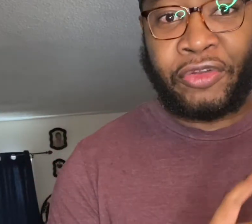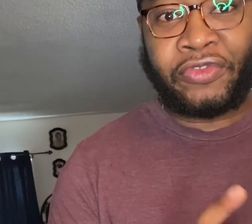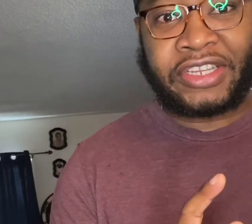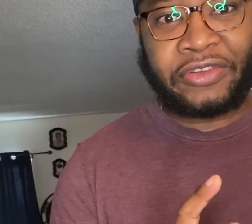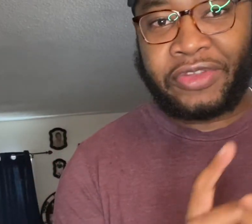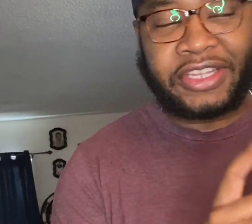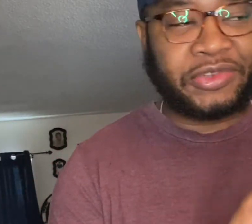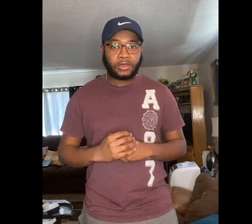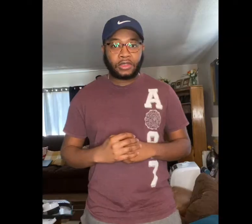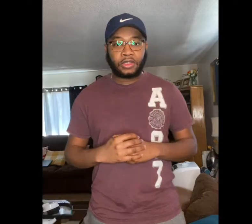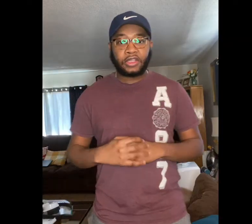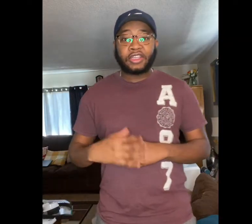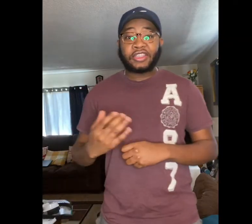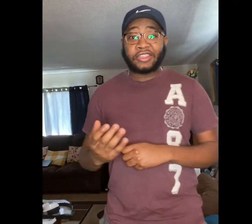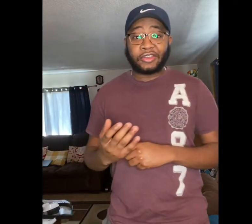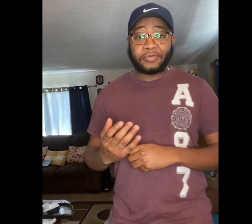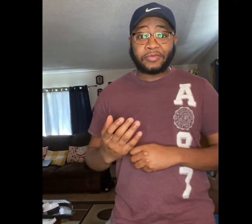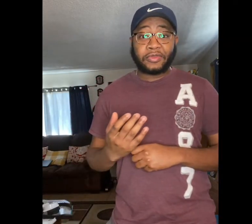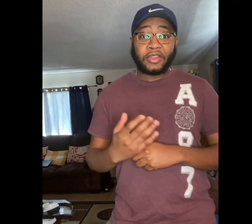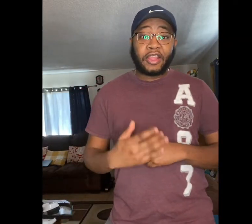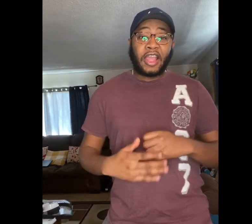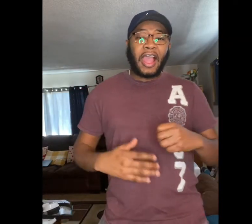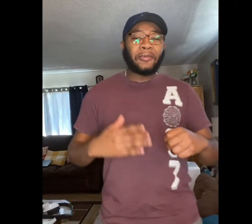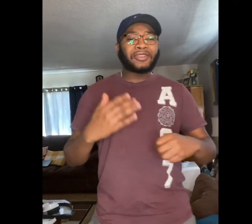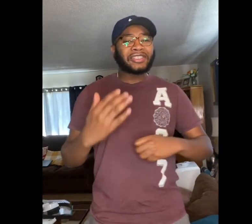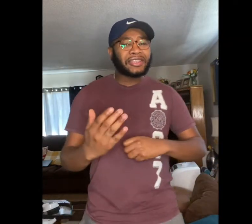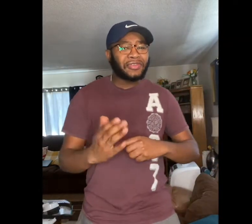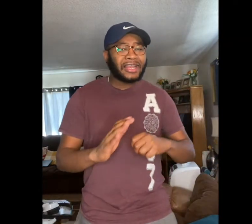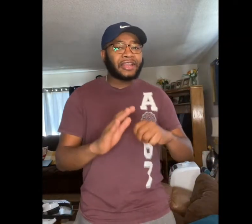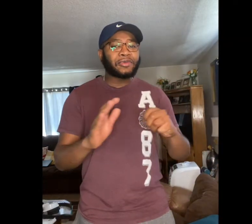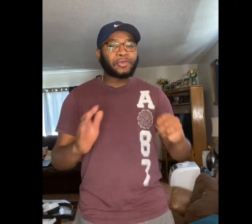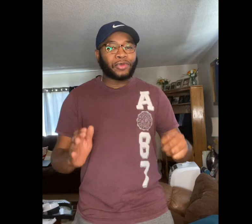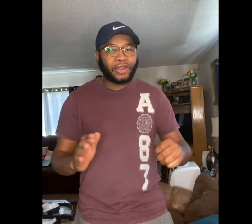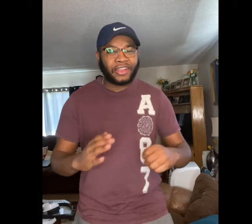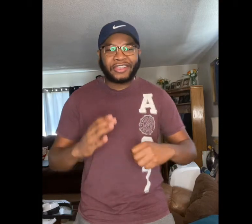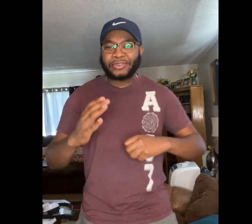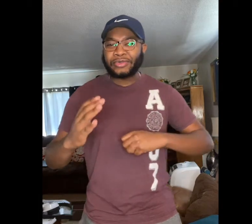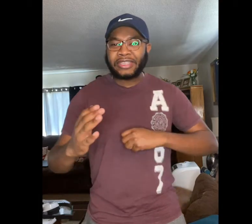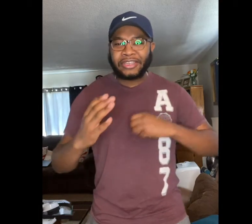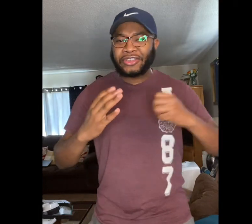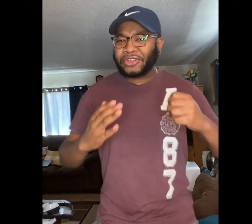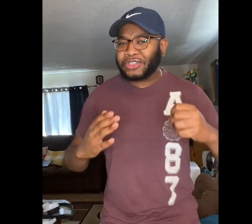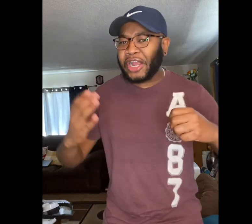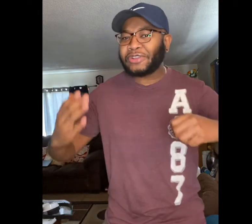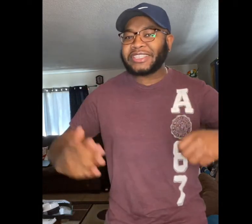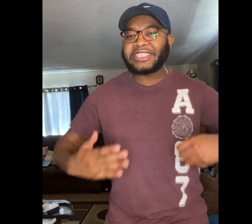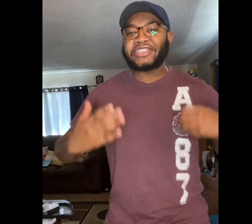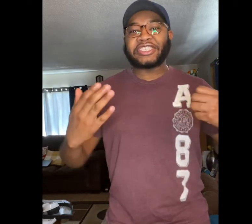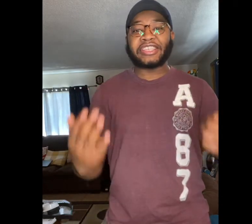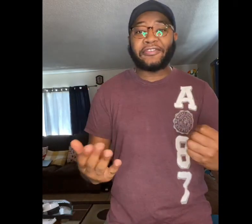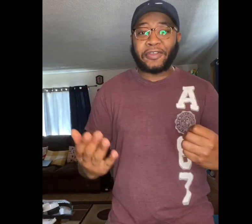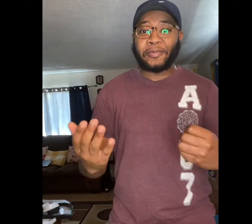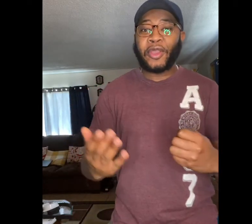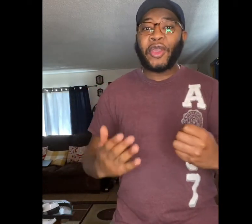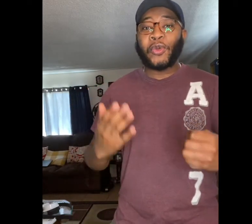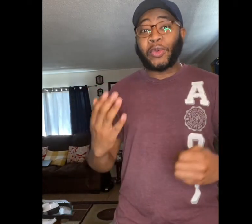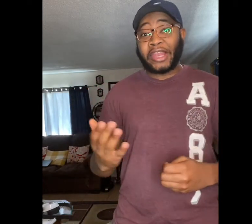reflection for this week. So, I'm gonna just give you a little bit more on the do's and the don'ts, or how to set yourself up when